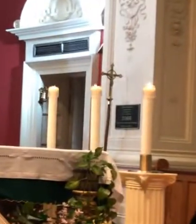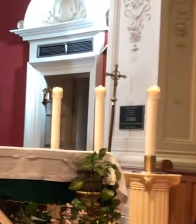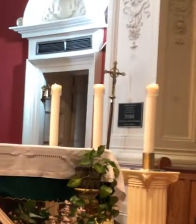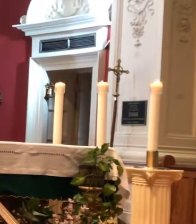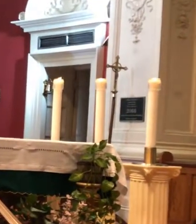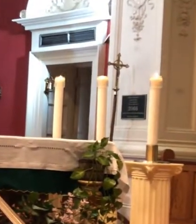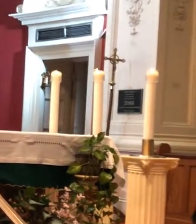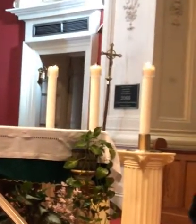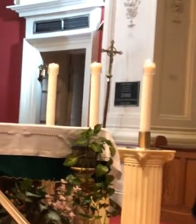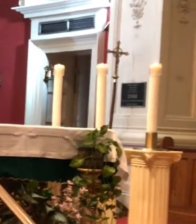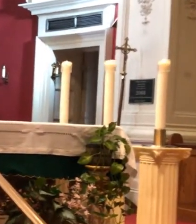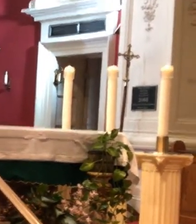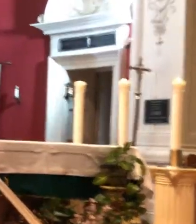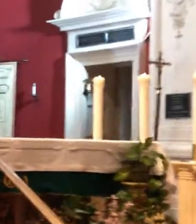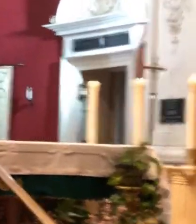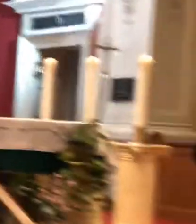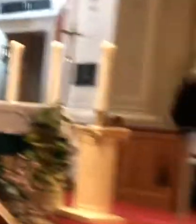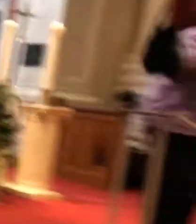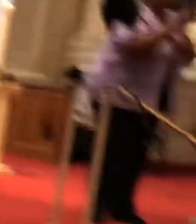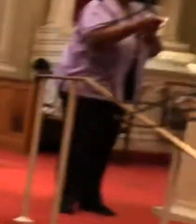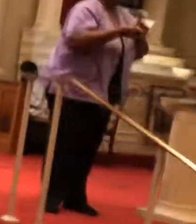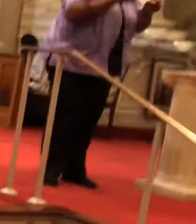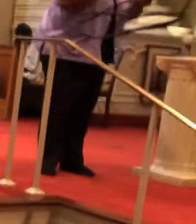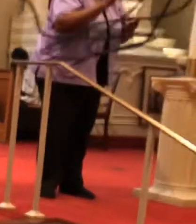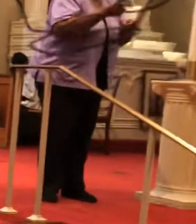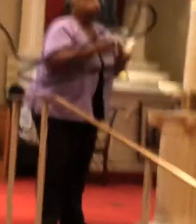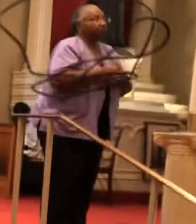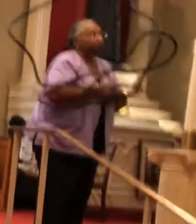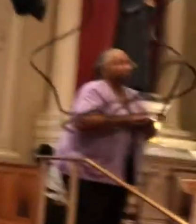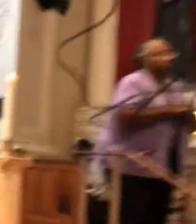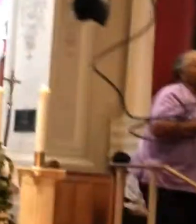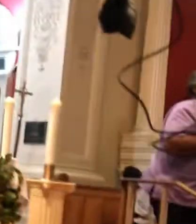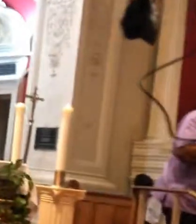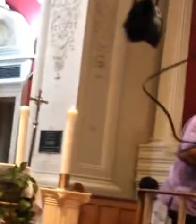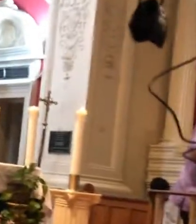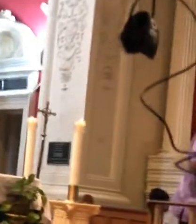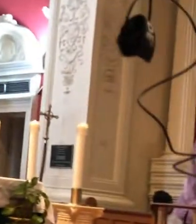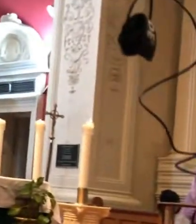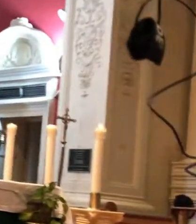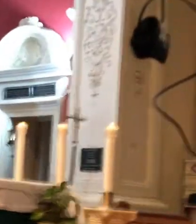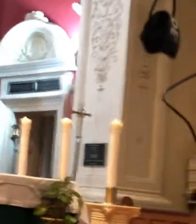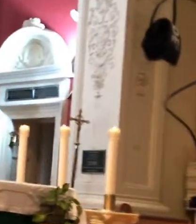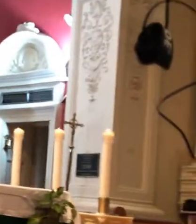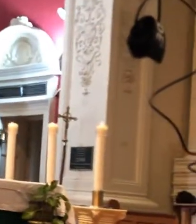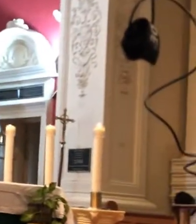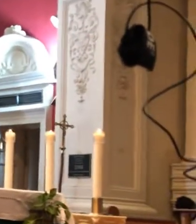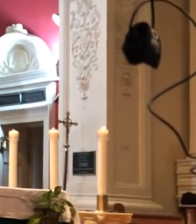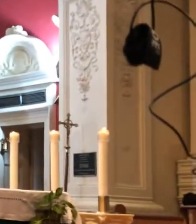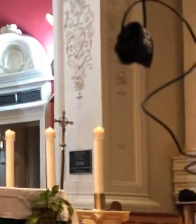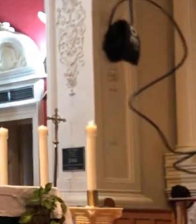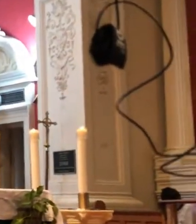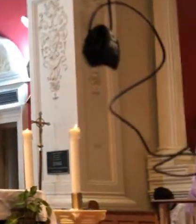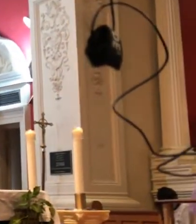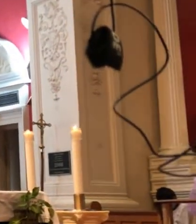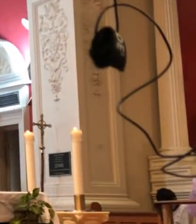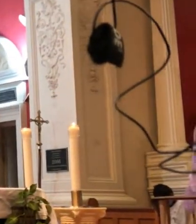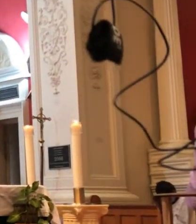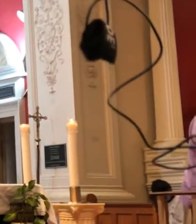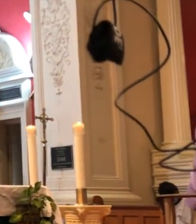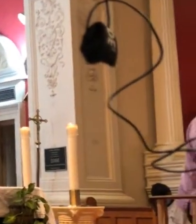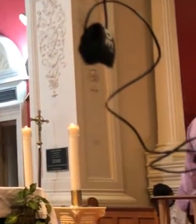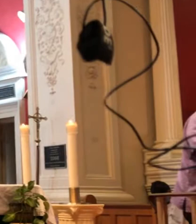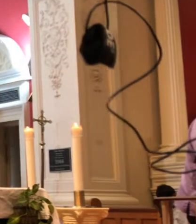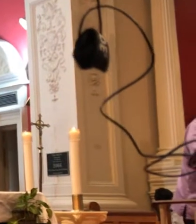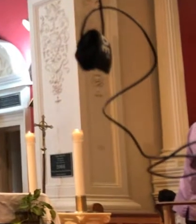Mass. We thank you for your generosity. Just a couple of brief announcements. We keep trying to keep the